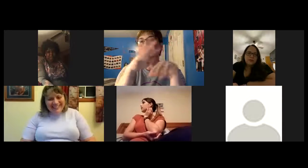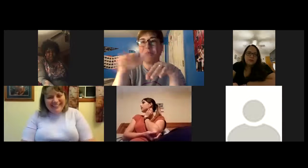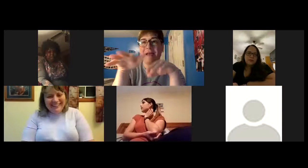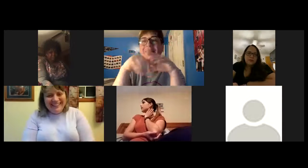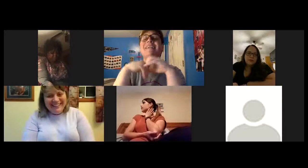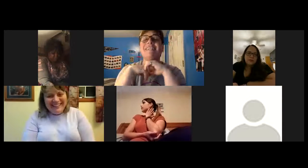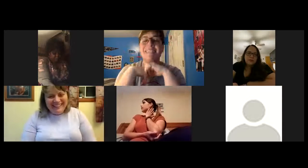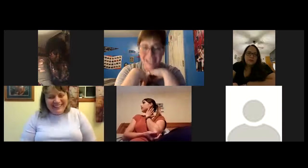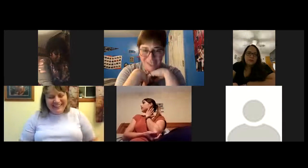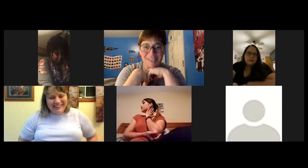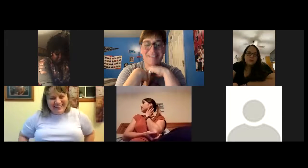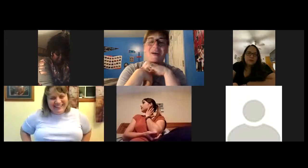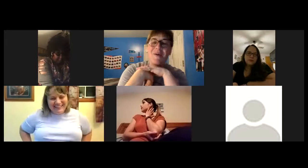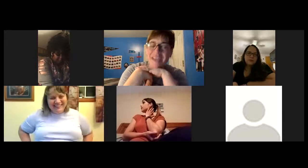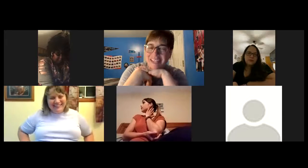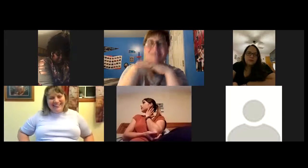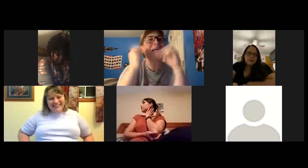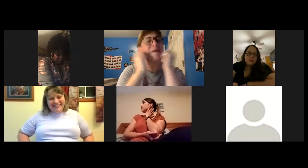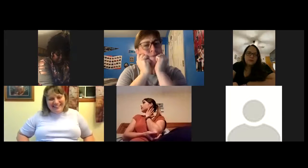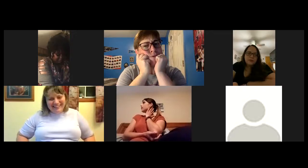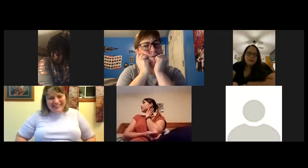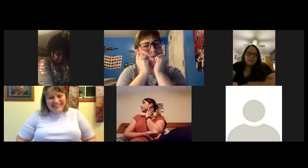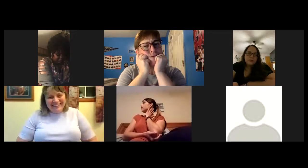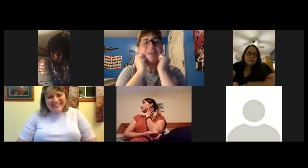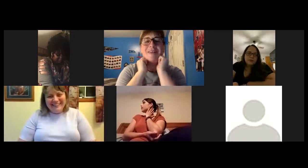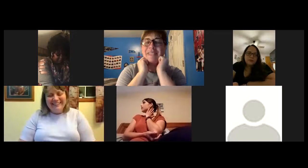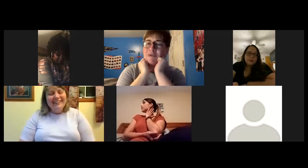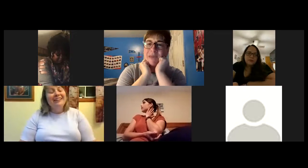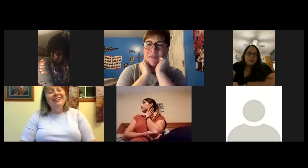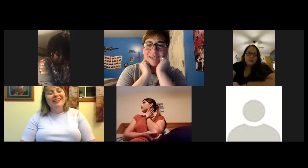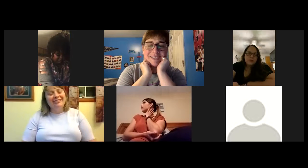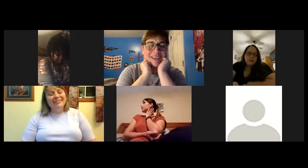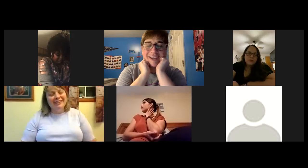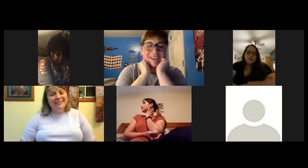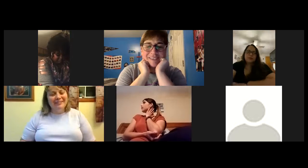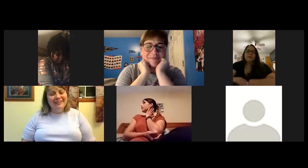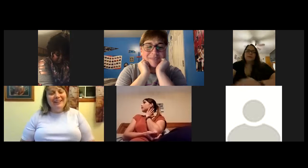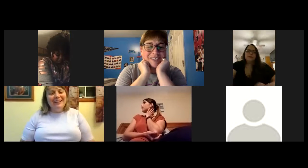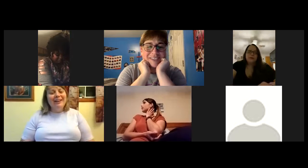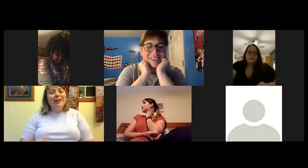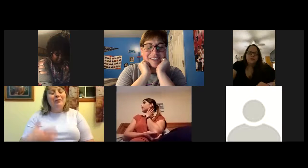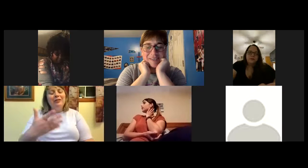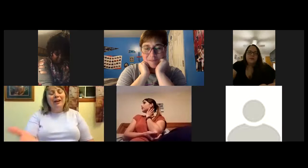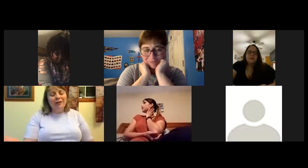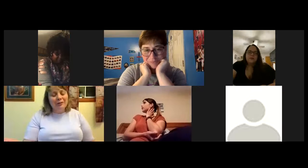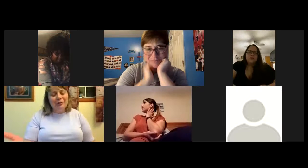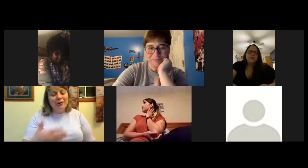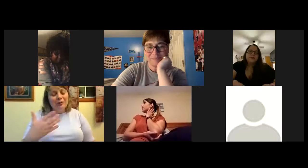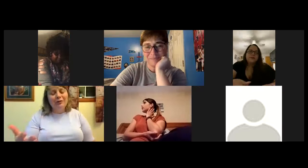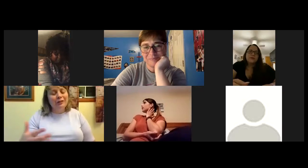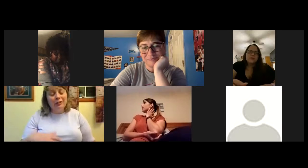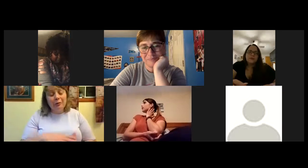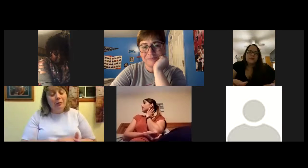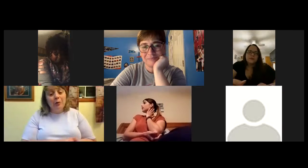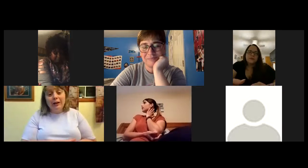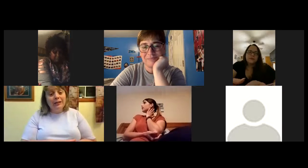with just spelling. Gotcha. Okay, because I was like, I was like, well, maybe. No. And like when the